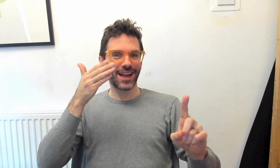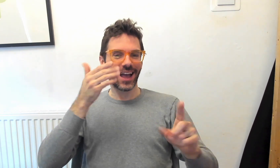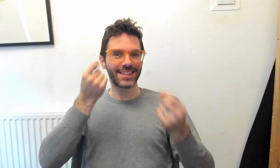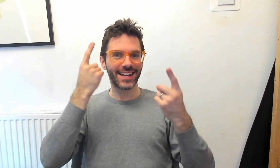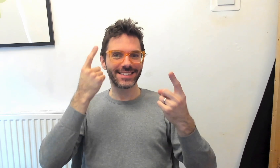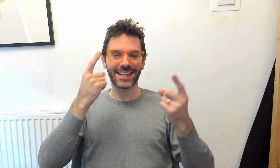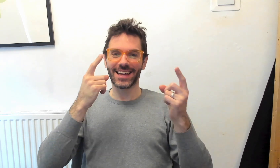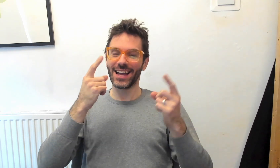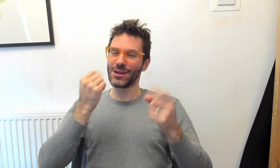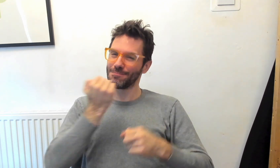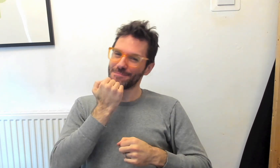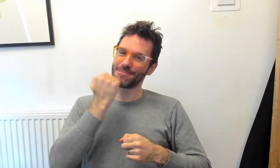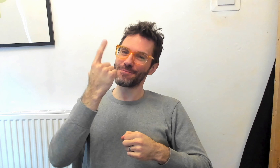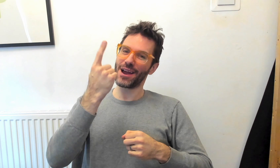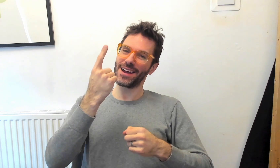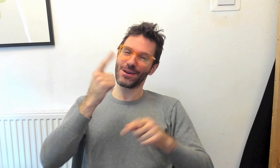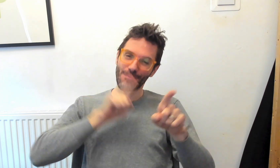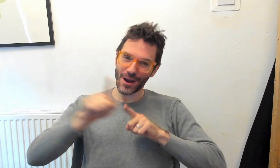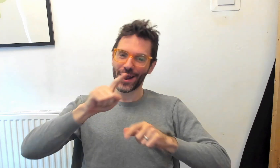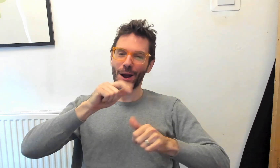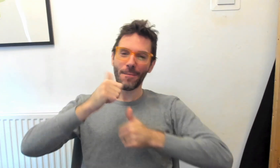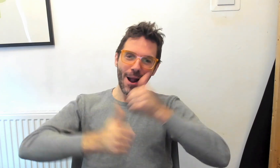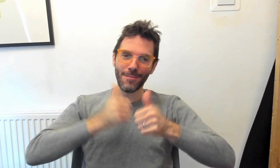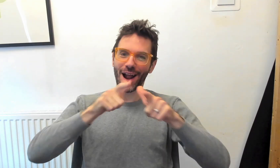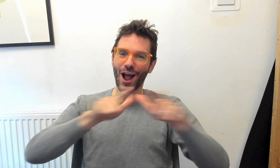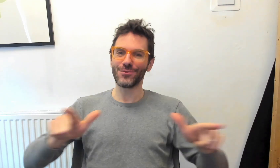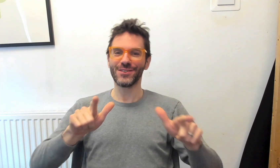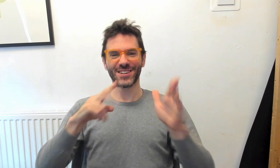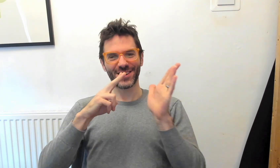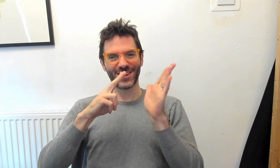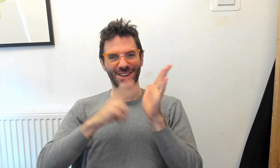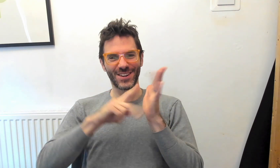and appreciate that the most popular language used is Node.js.